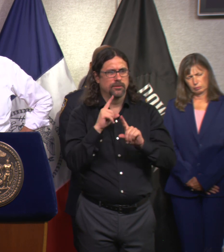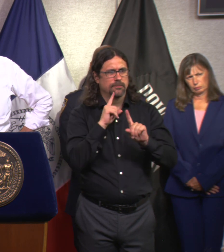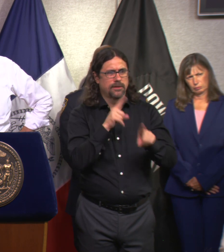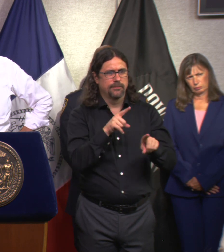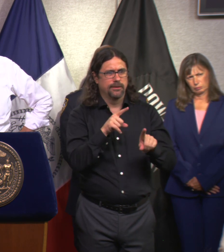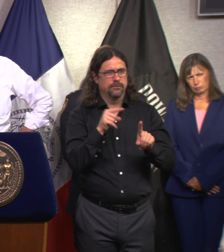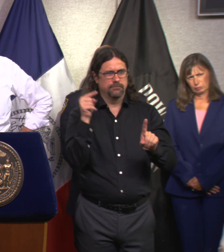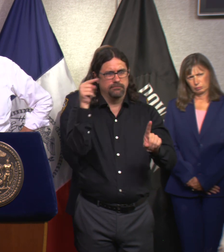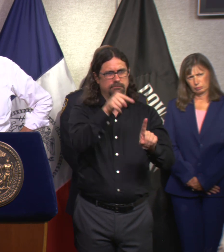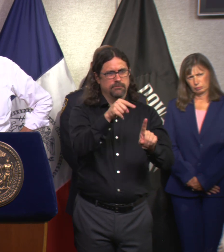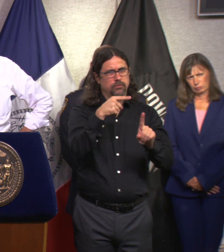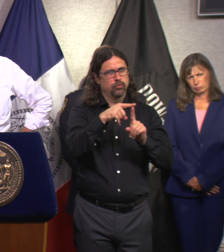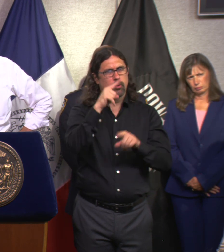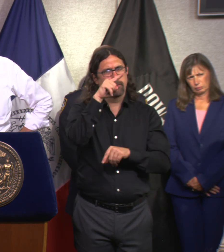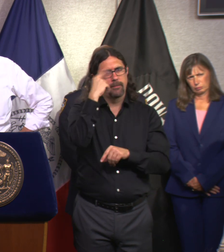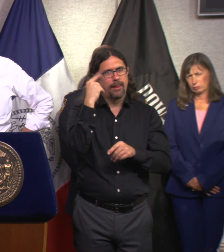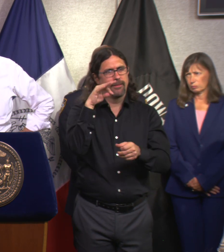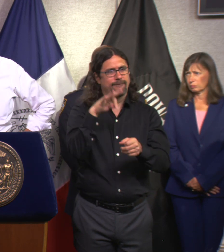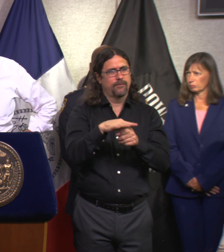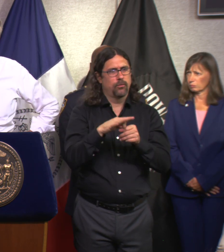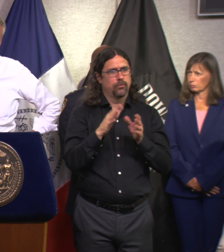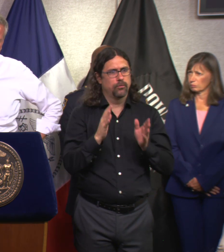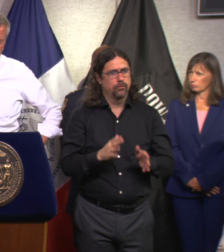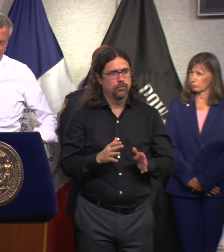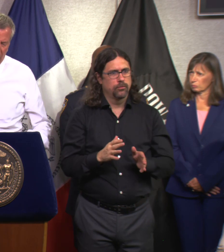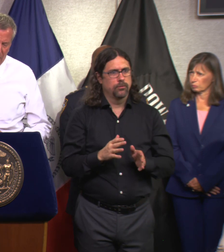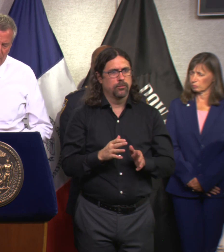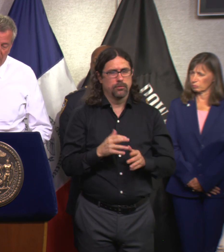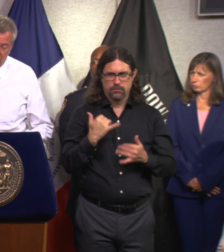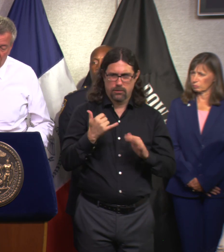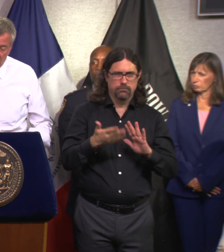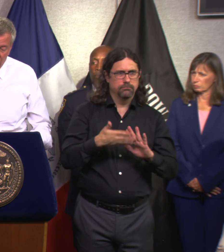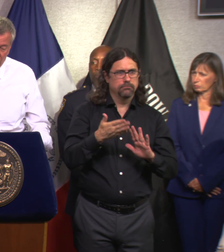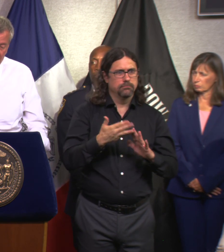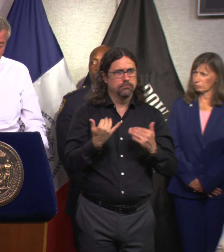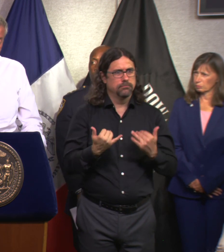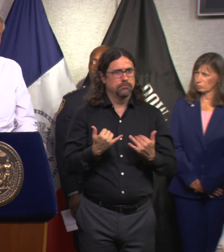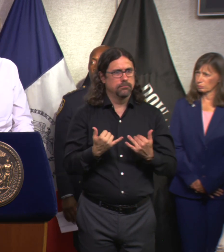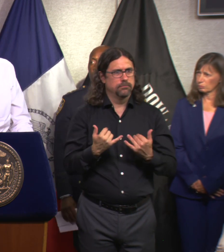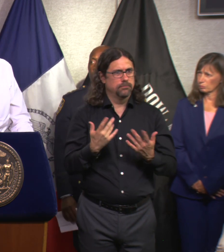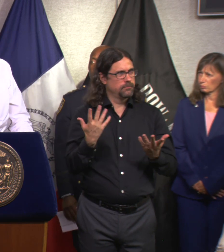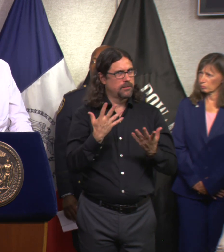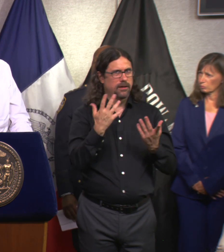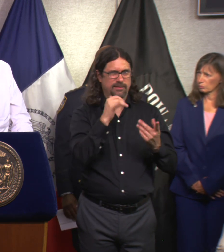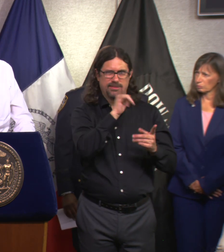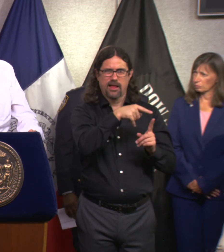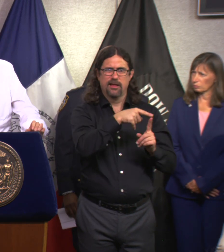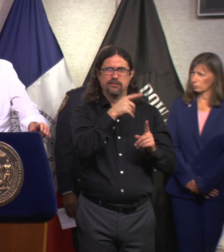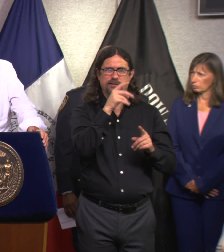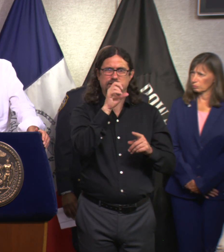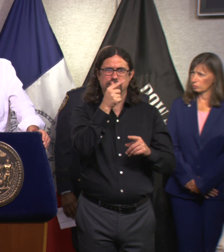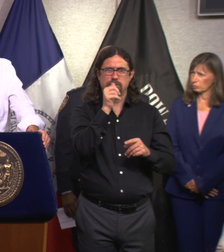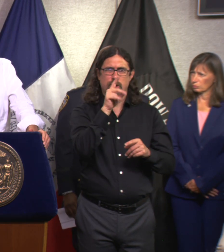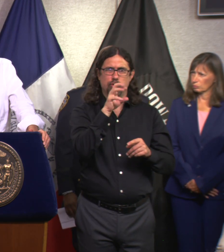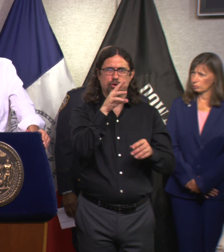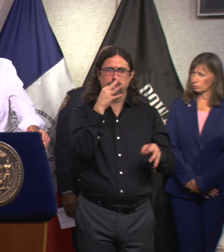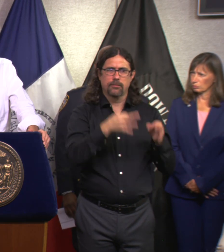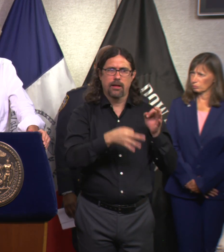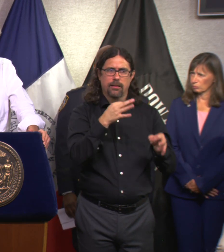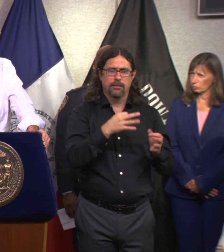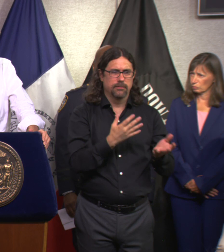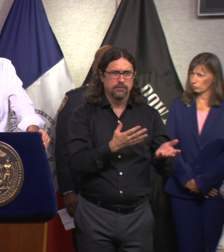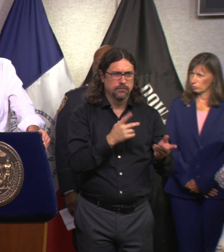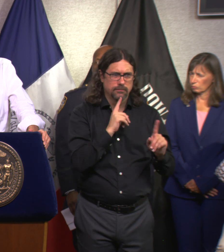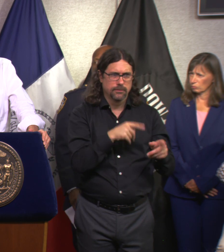are on the campaign trail about what's happened here? I have a very long, deep relationship with the community. I've been talking to people for